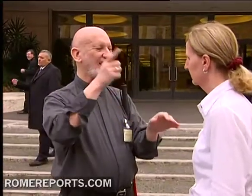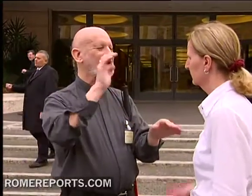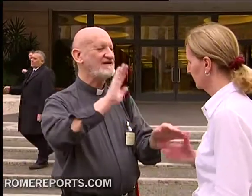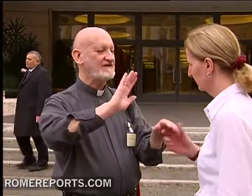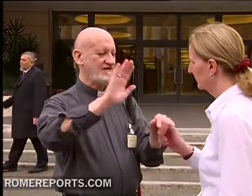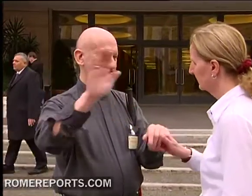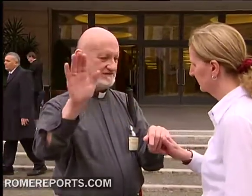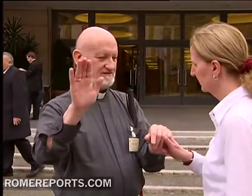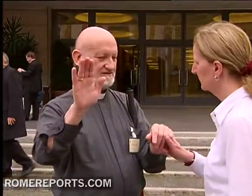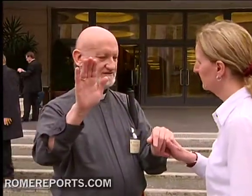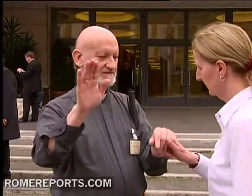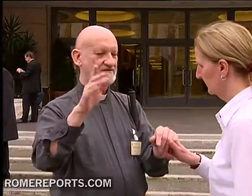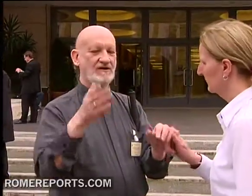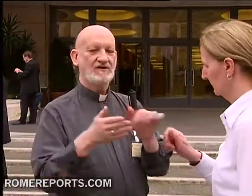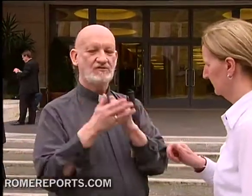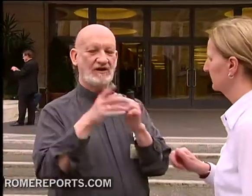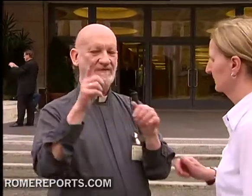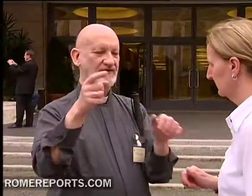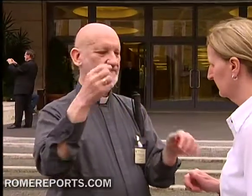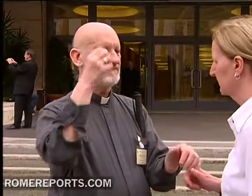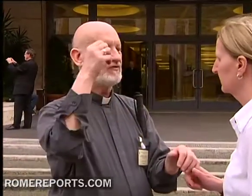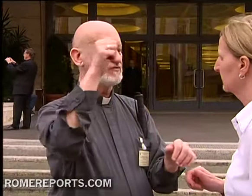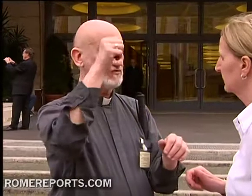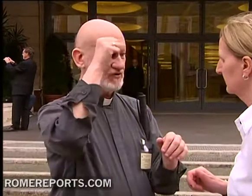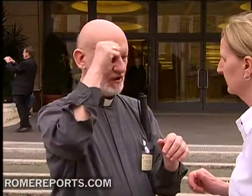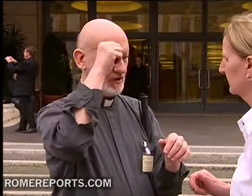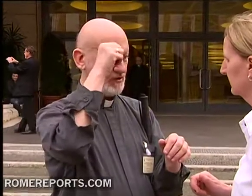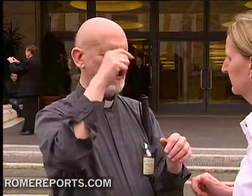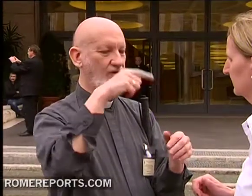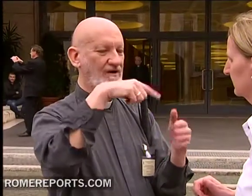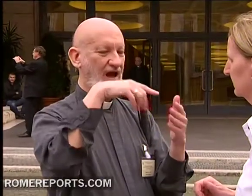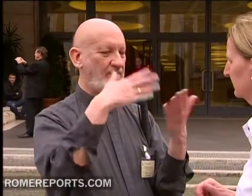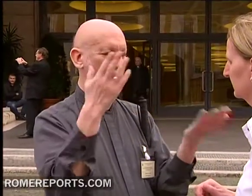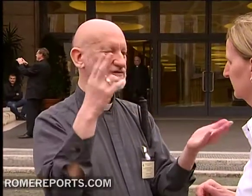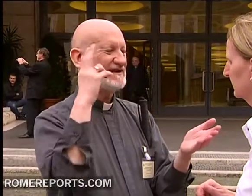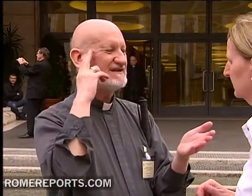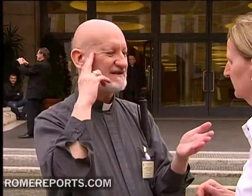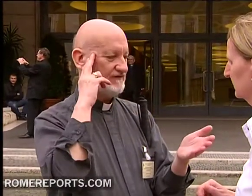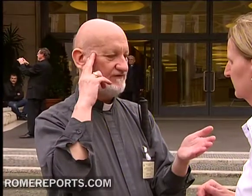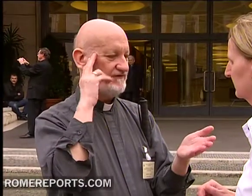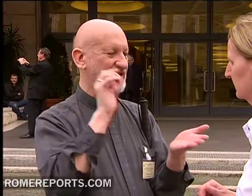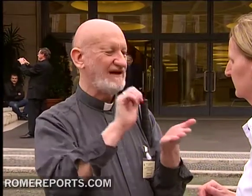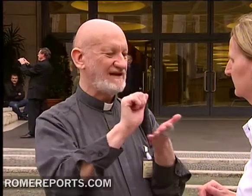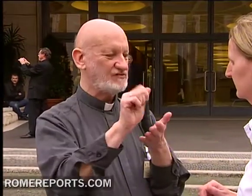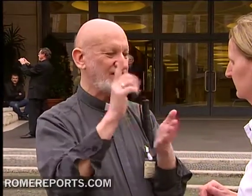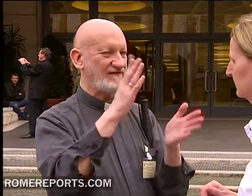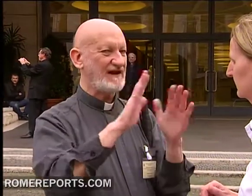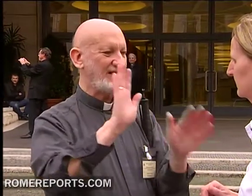communicate with the church leaders and to ask them and to tell them about